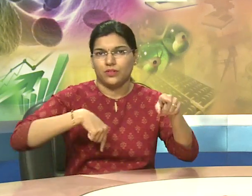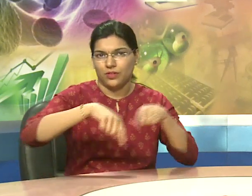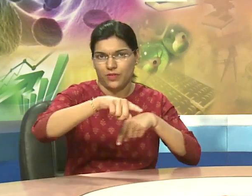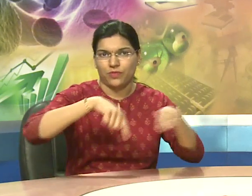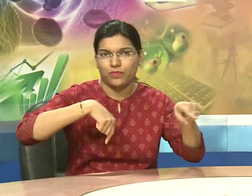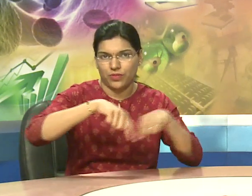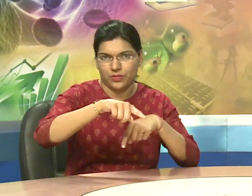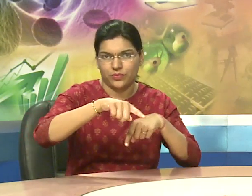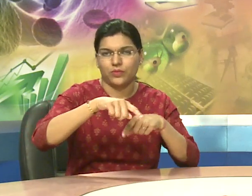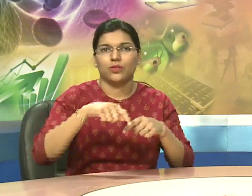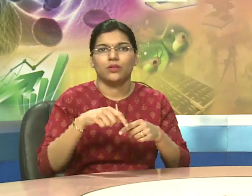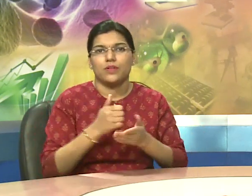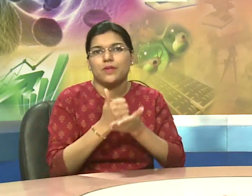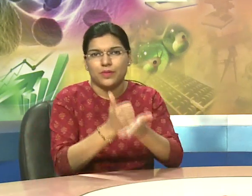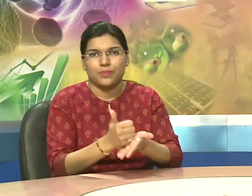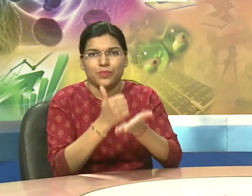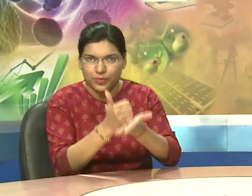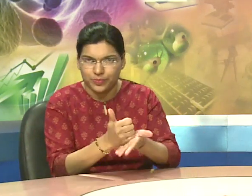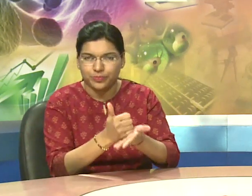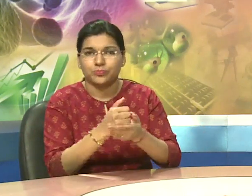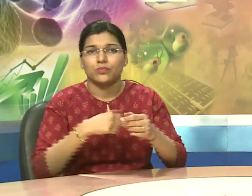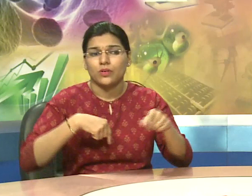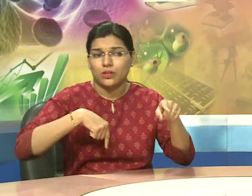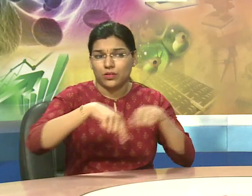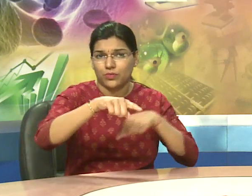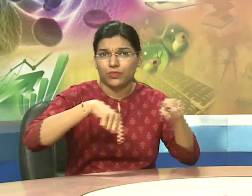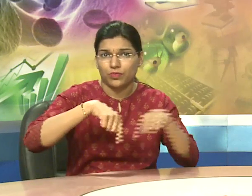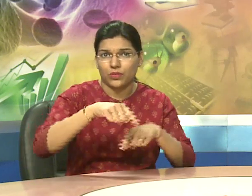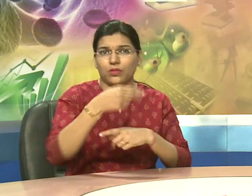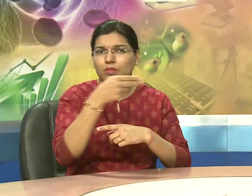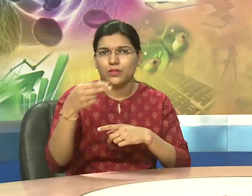Topic for today is transport services.